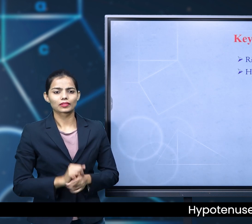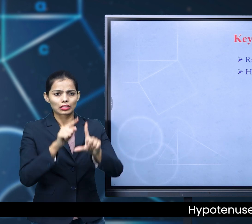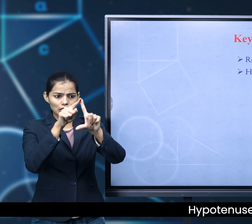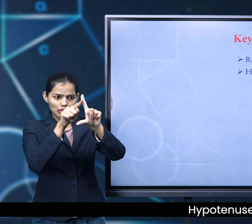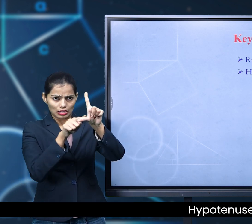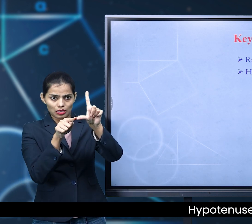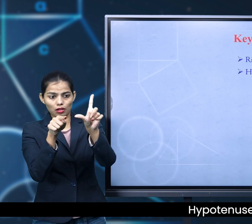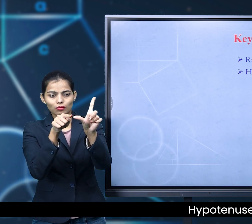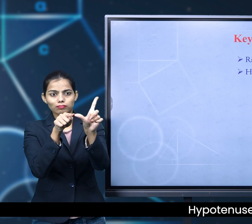hypotenuse,